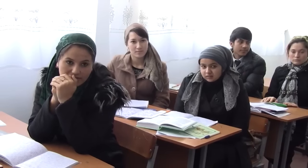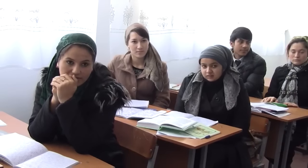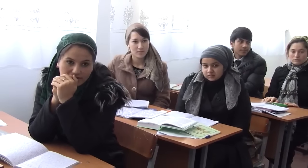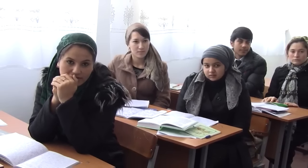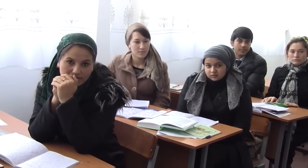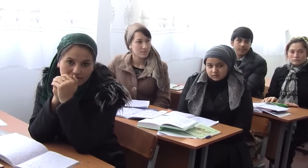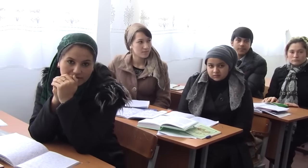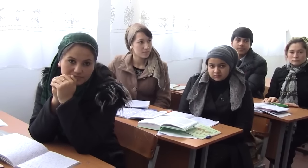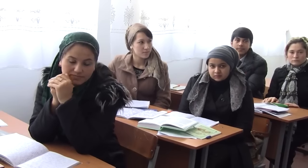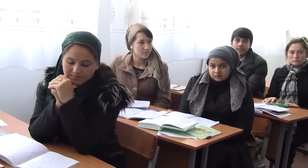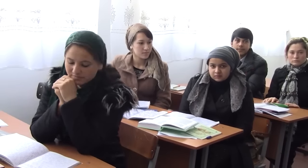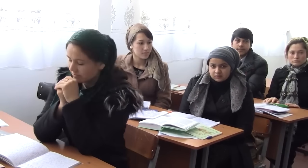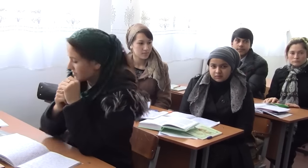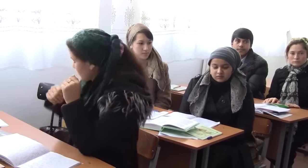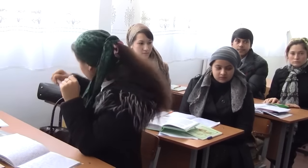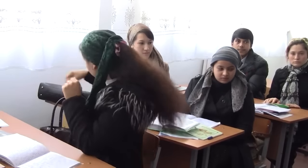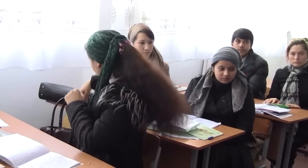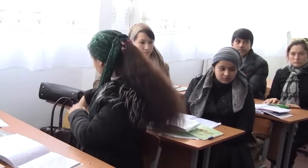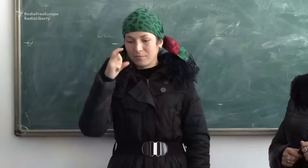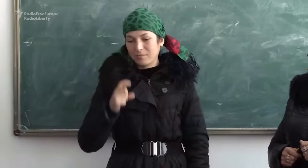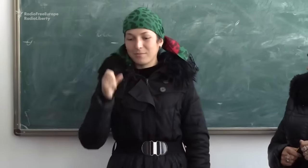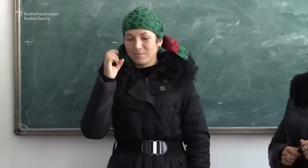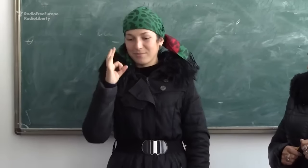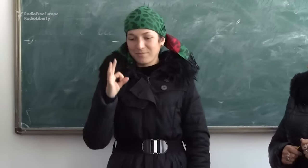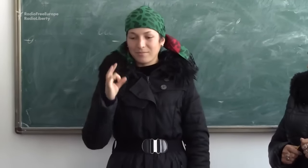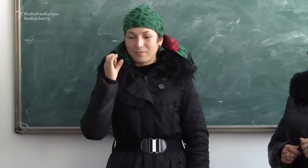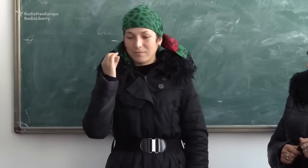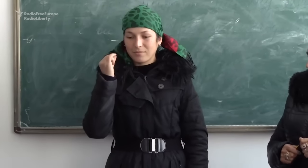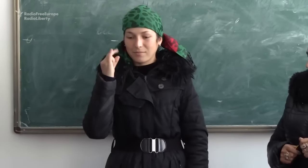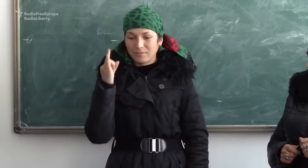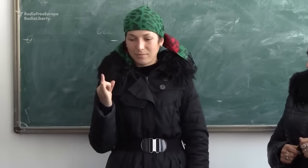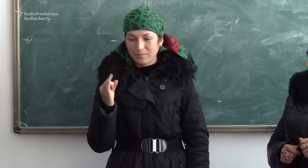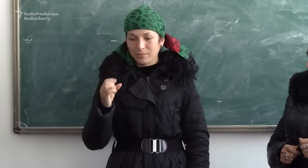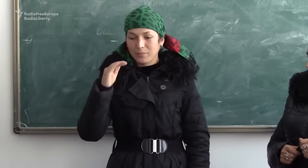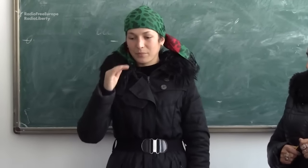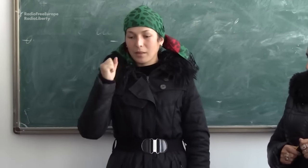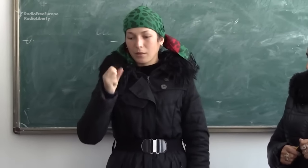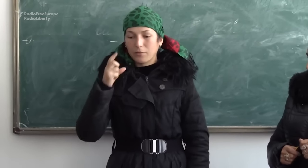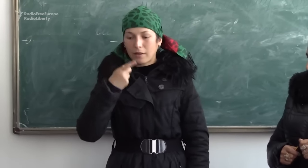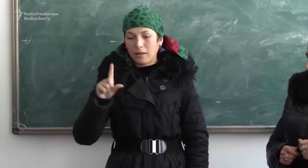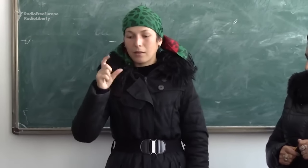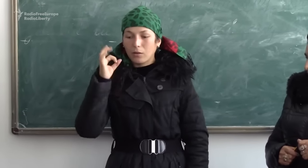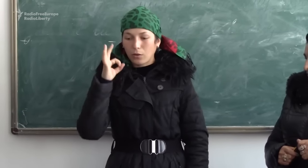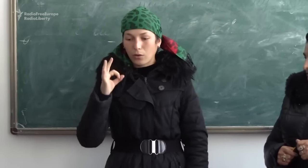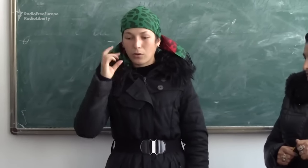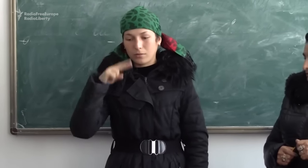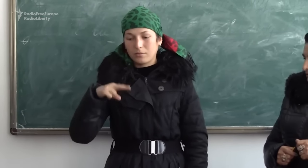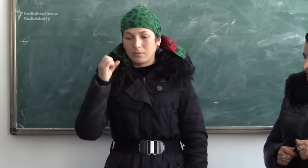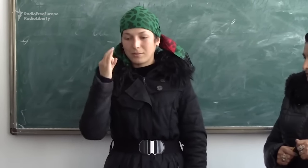country. These university students are trying to improve their signing skills, but the head of Tajikistan's National Association of the Deaf